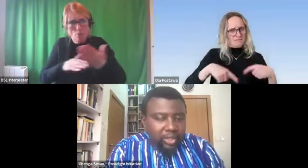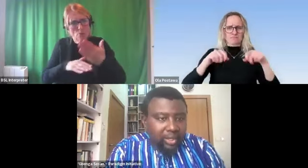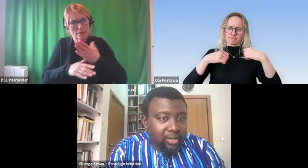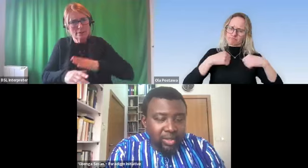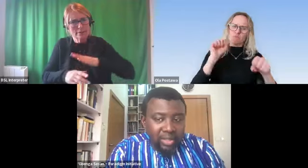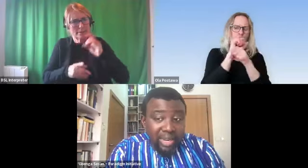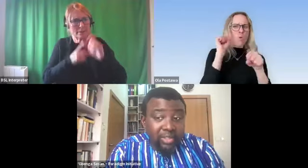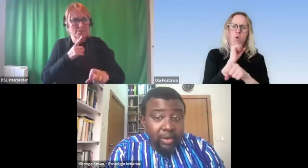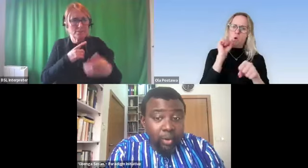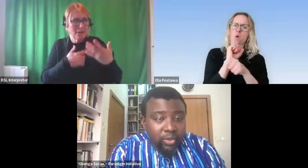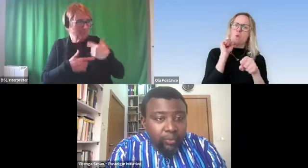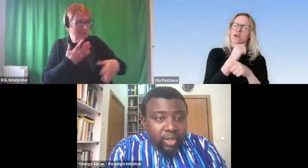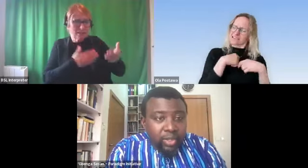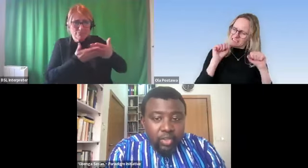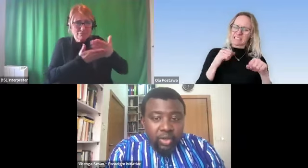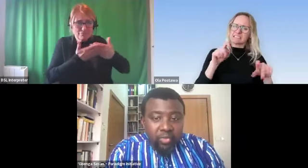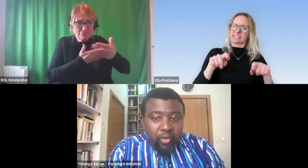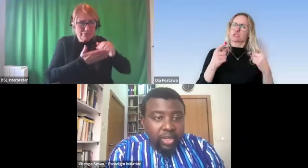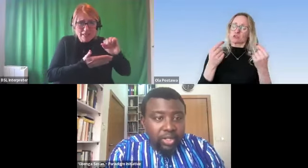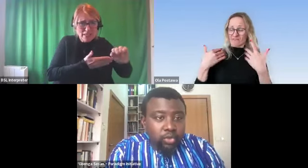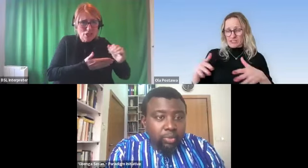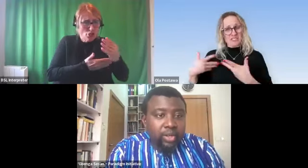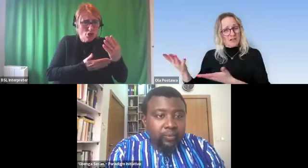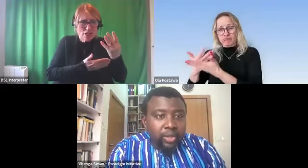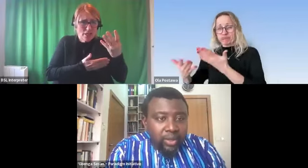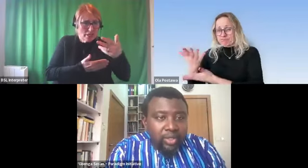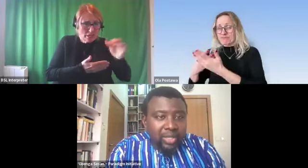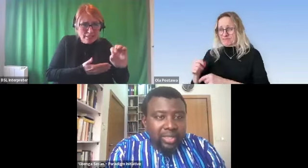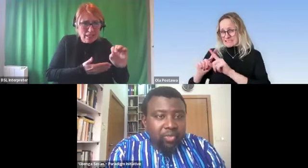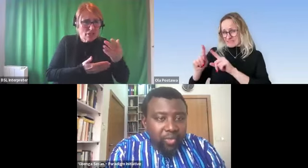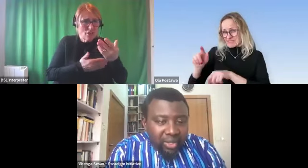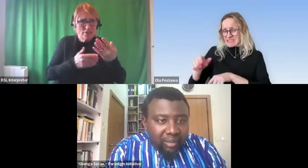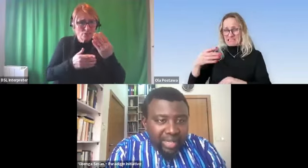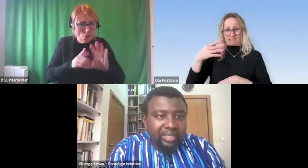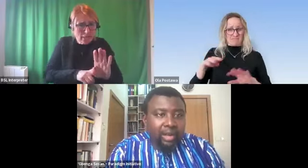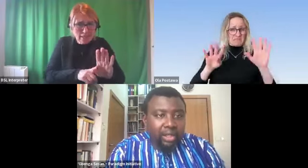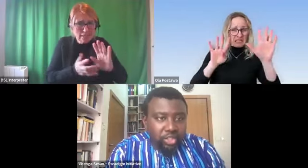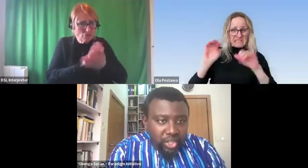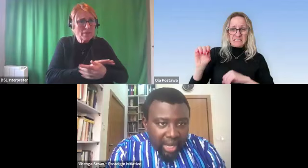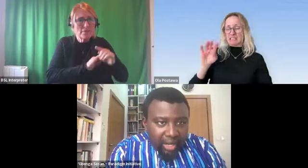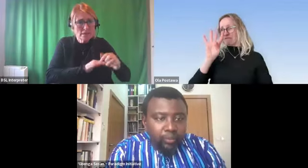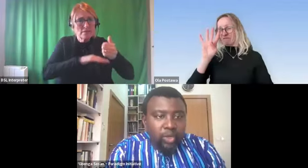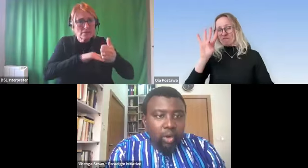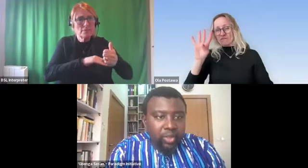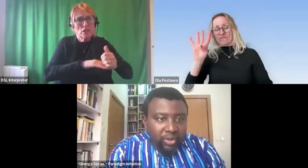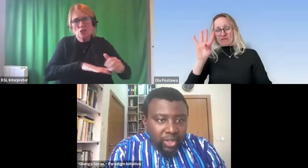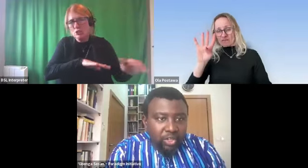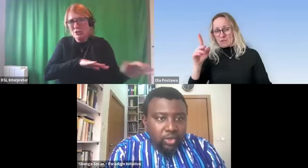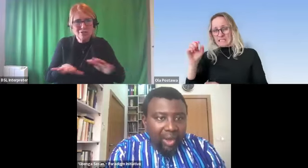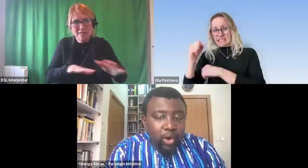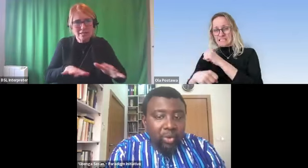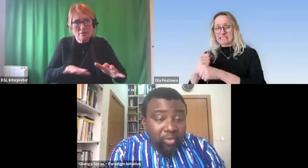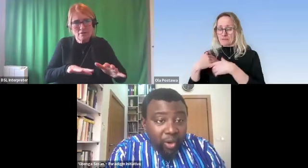of my colleagues that this is not a 90-day pause. This is not a 4-year disruption. This is a fundamental shaking of